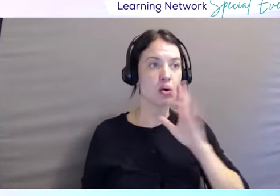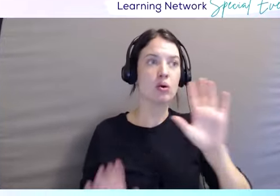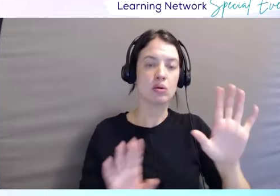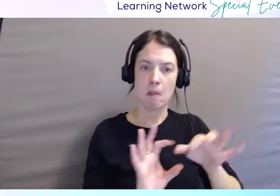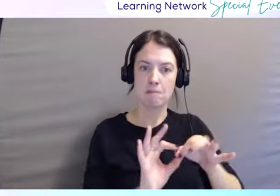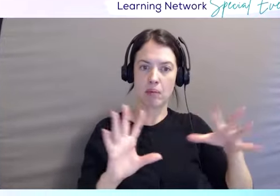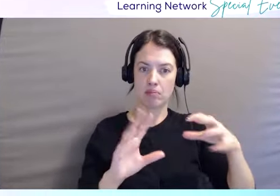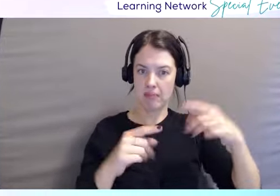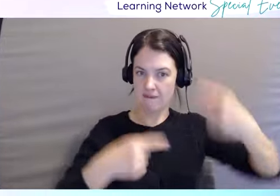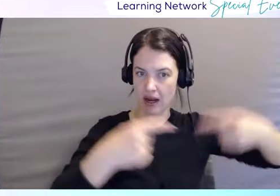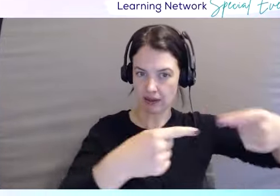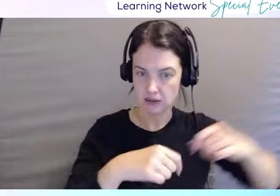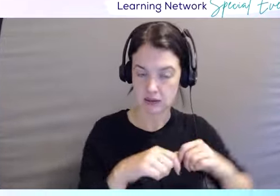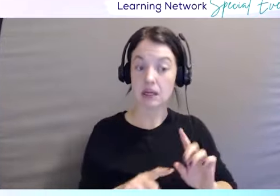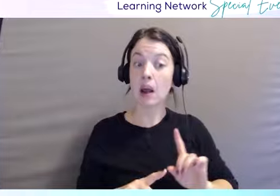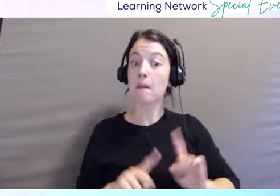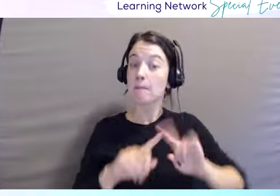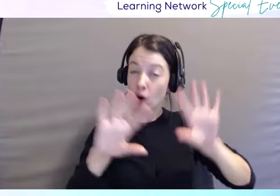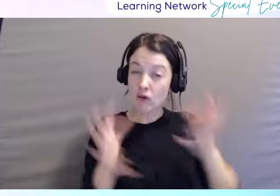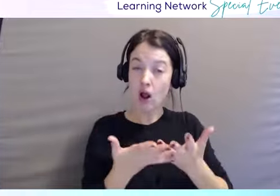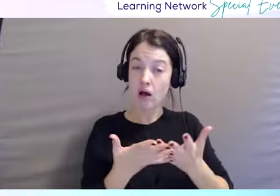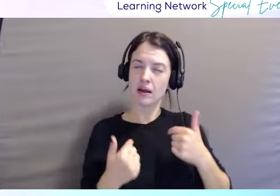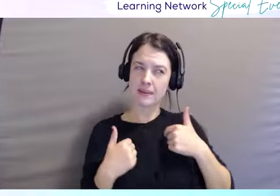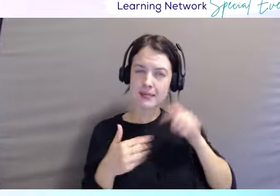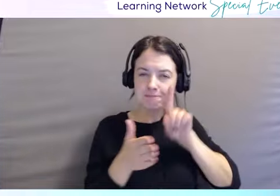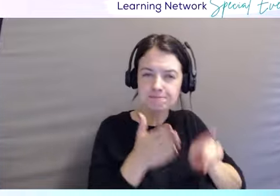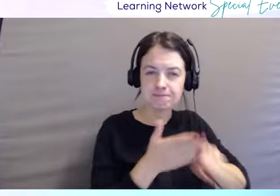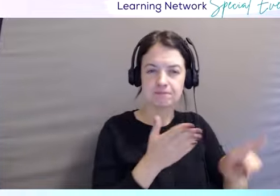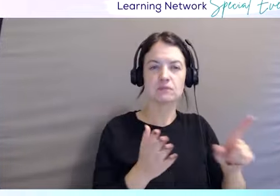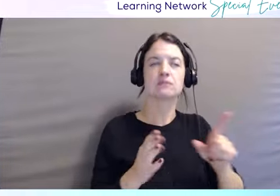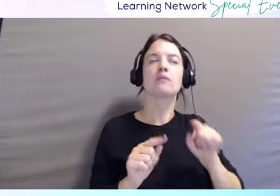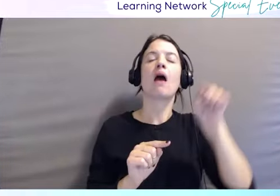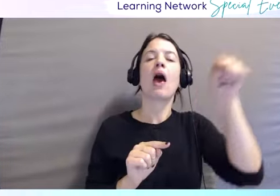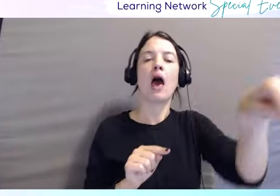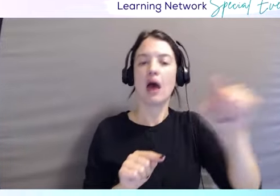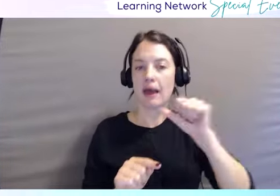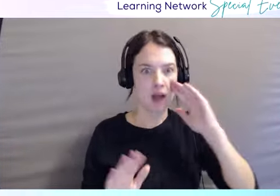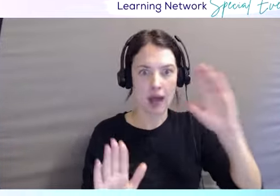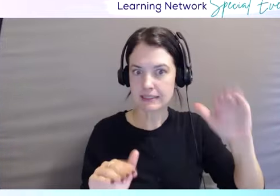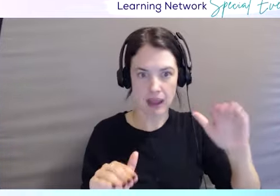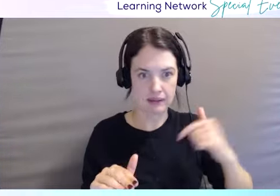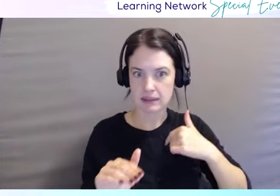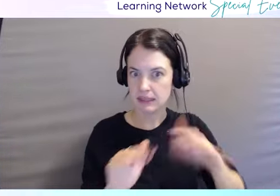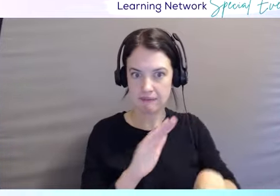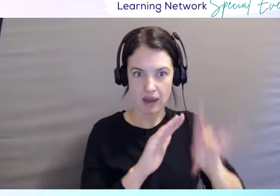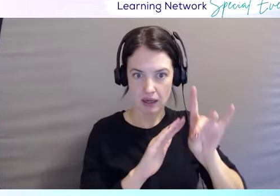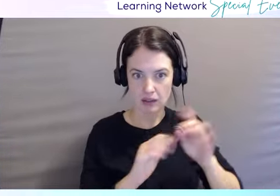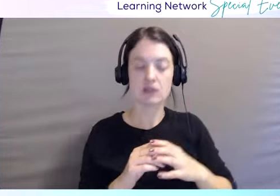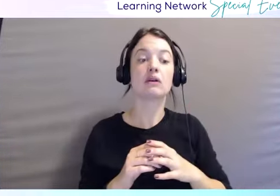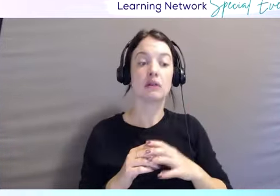my analysis took me to a different place. I realized that smoking for women, especially in situations